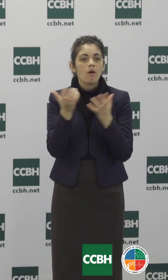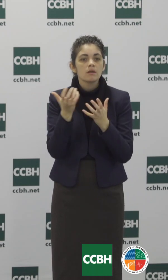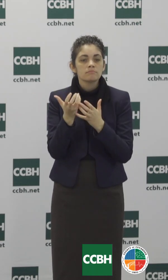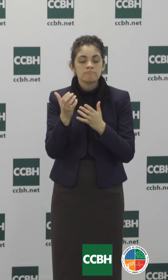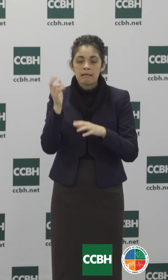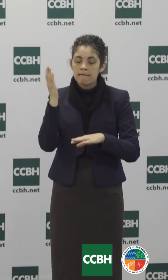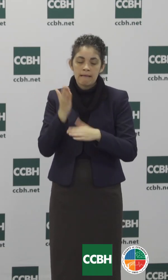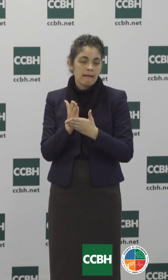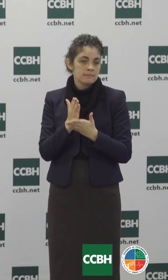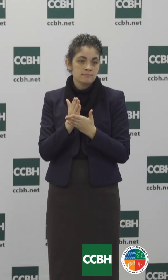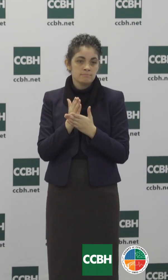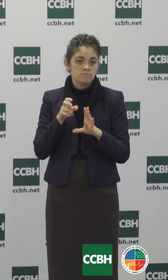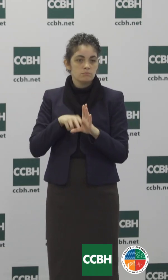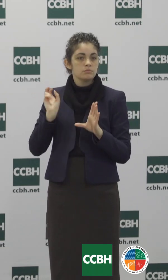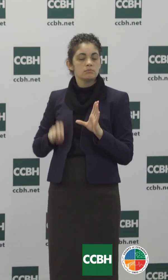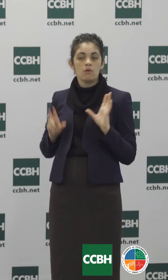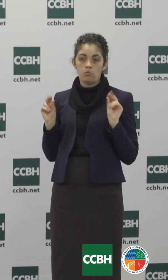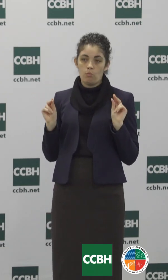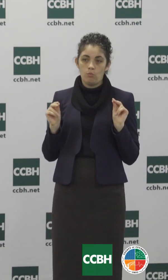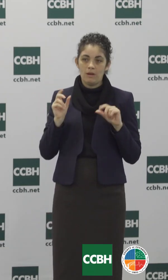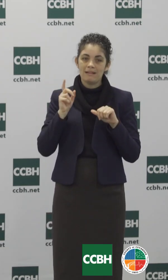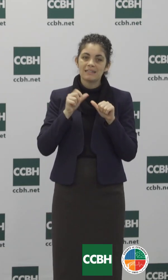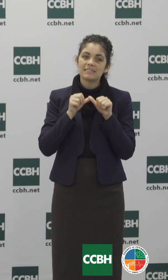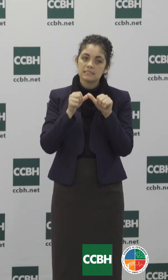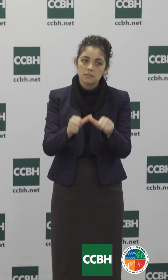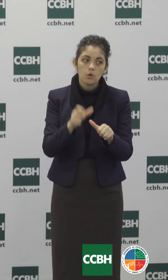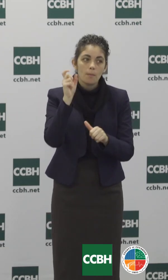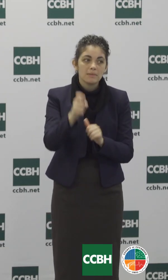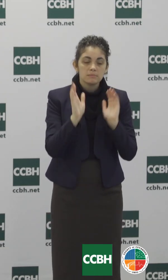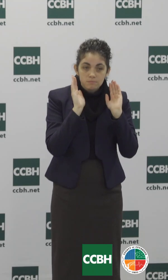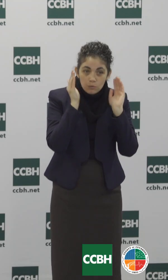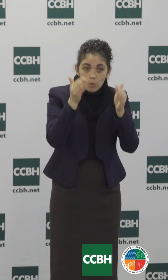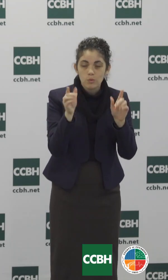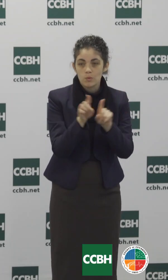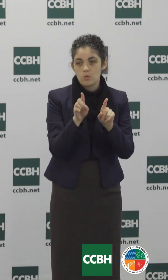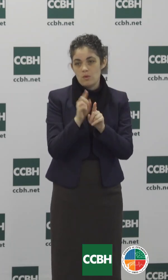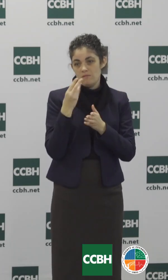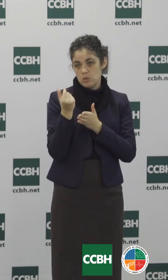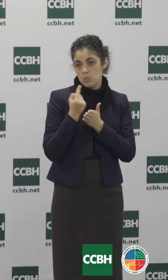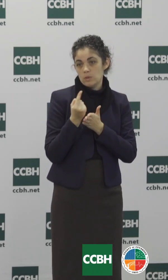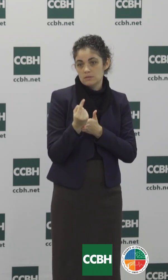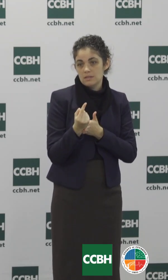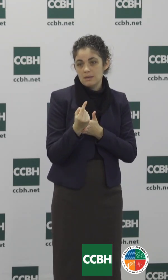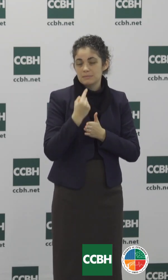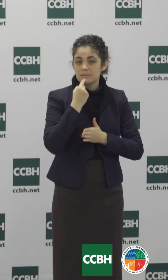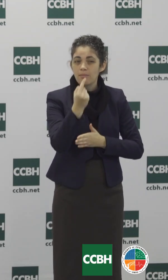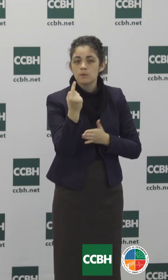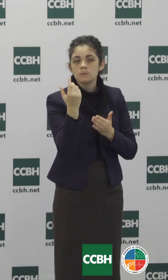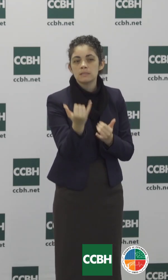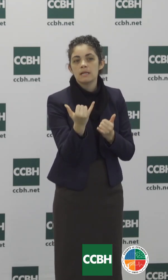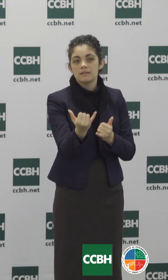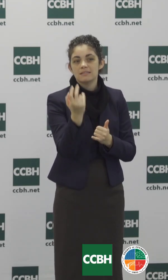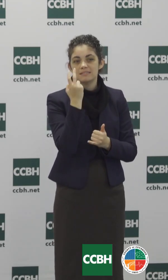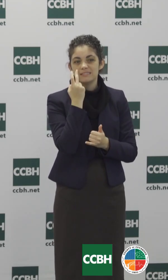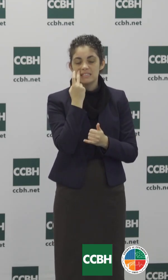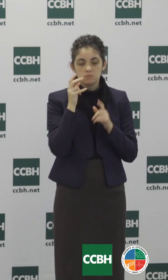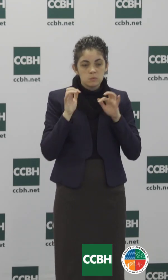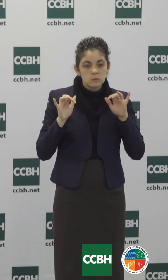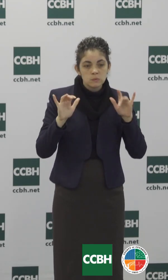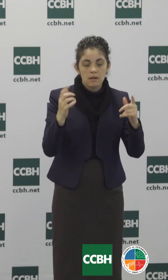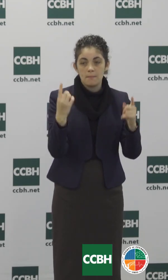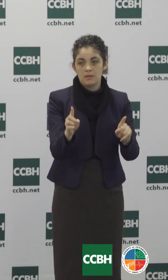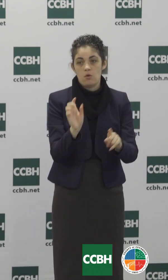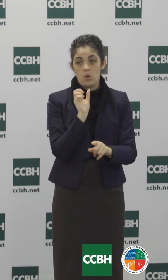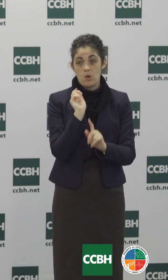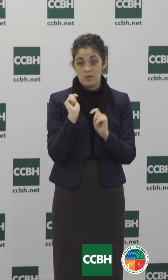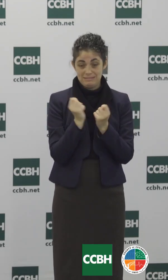up, and we'll continue to see what happens over the next few weeks. But I'm articulating to you today that I'm still seeing transmission, our team still